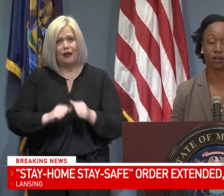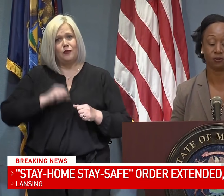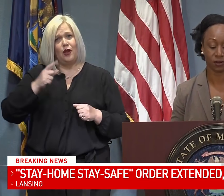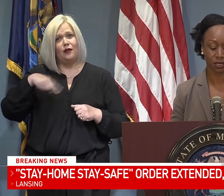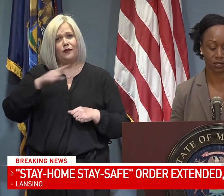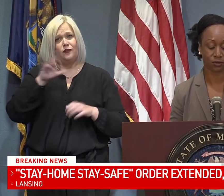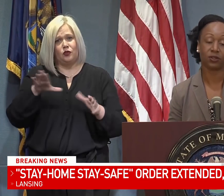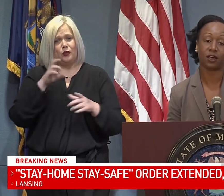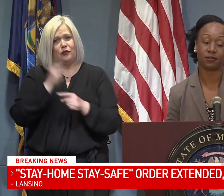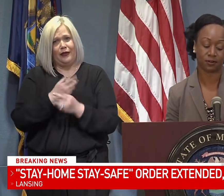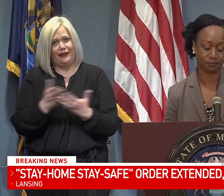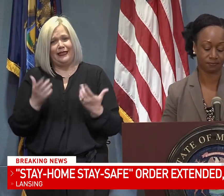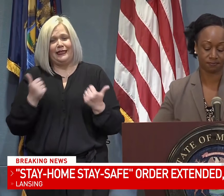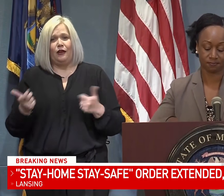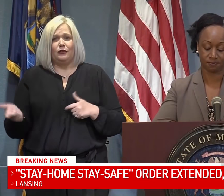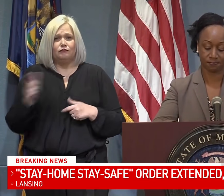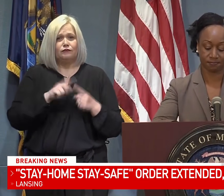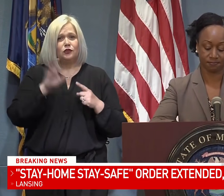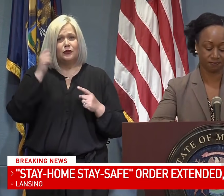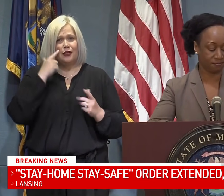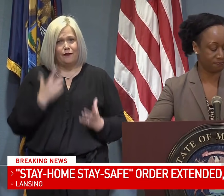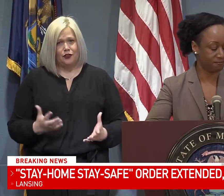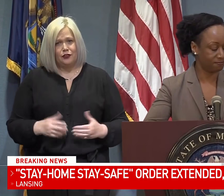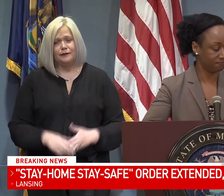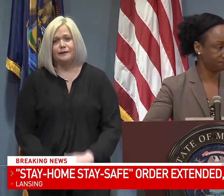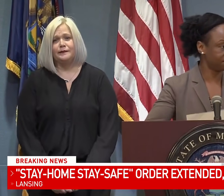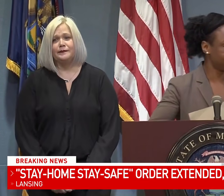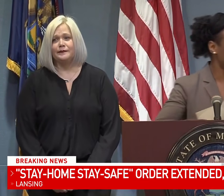it back over to the governor.